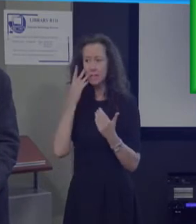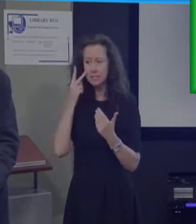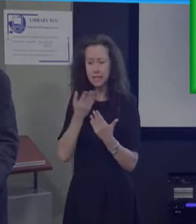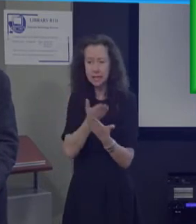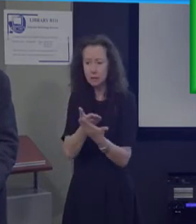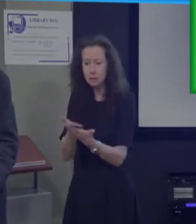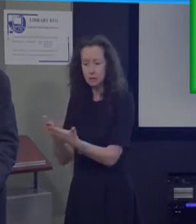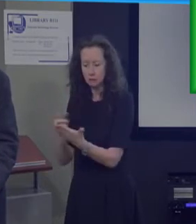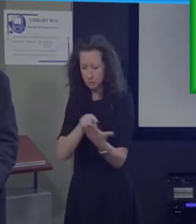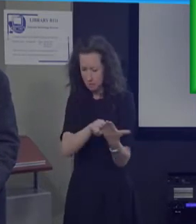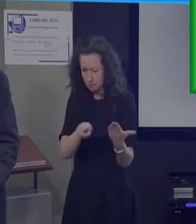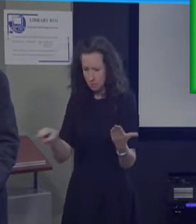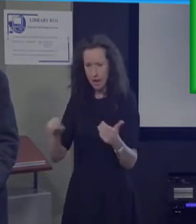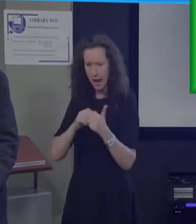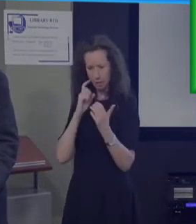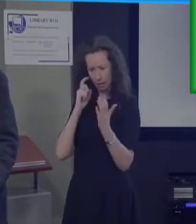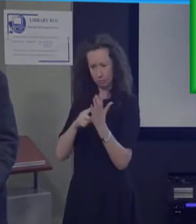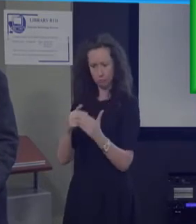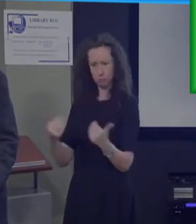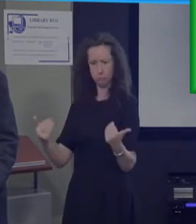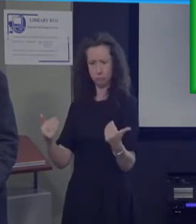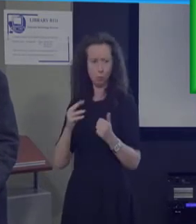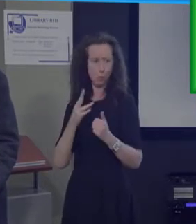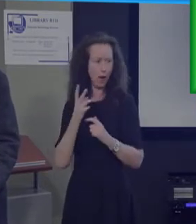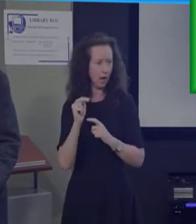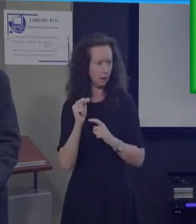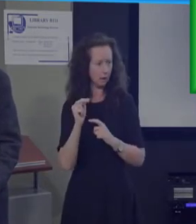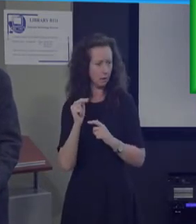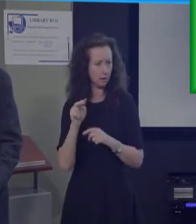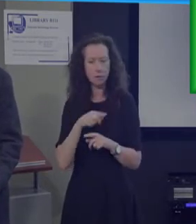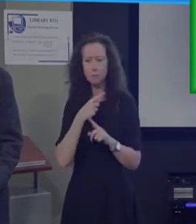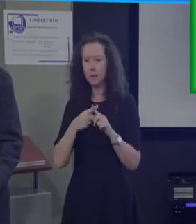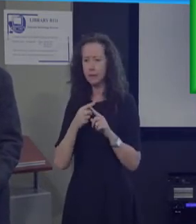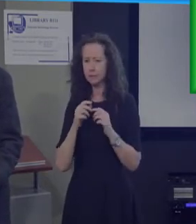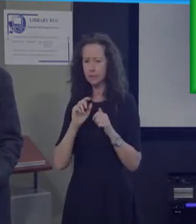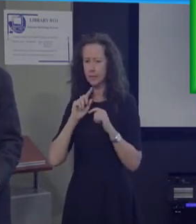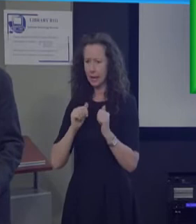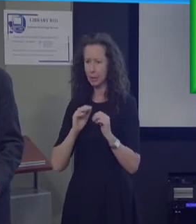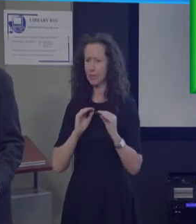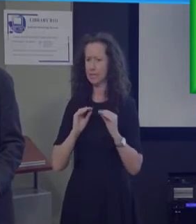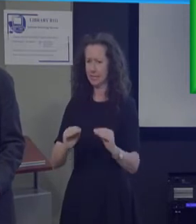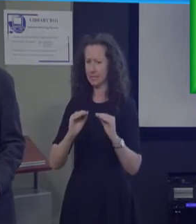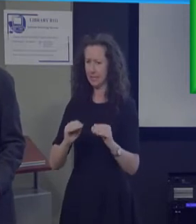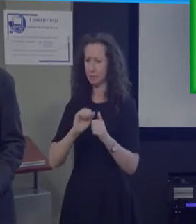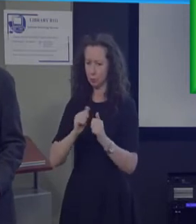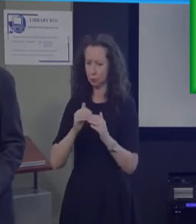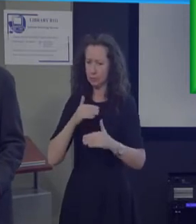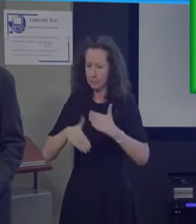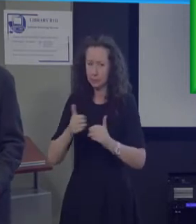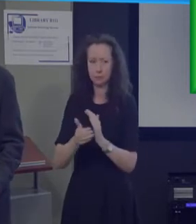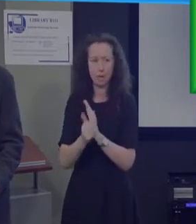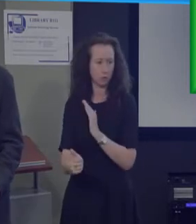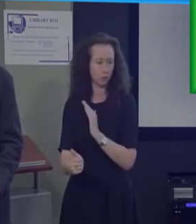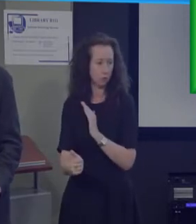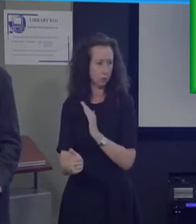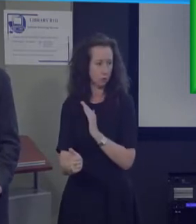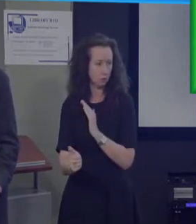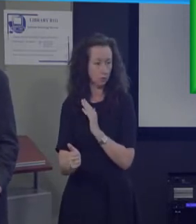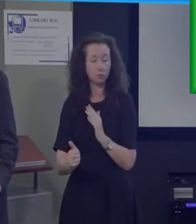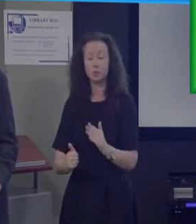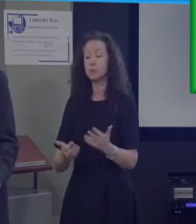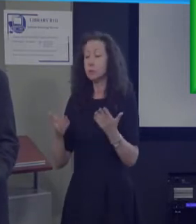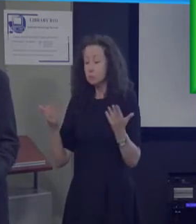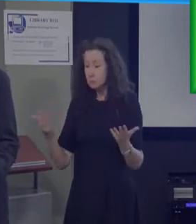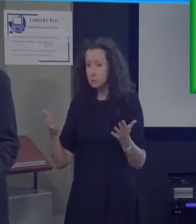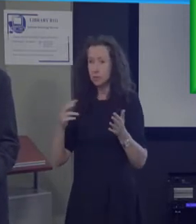And secondly, can they be trained to master this distinction? An important aspect of scientific reasoning is the relationship